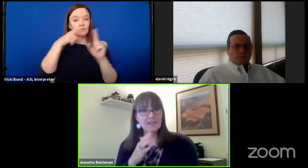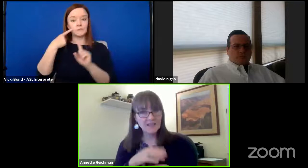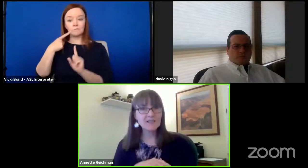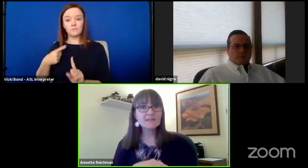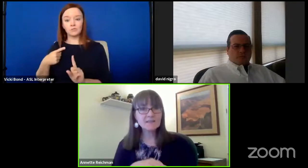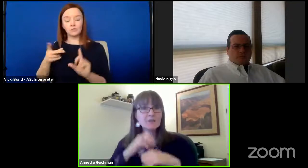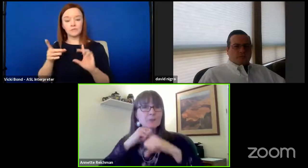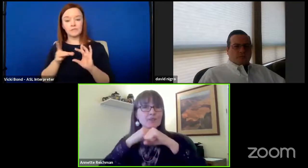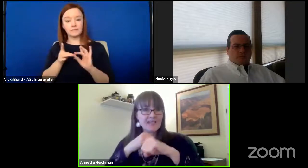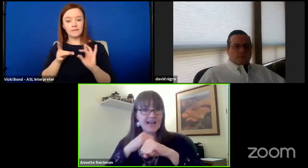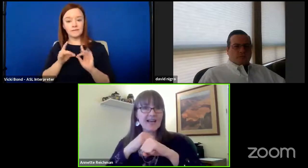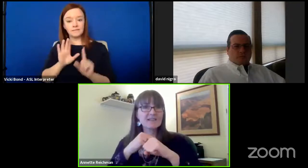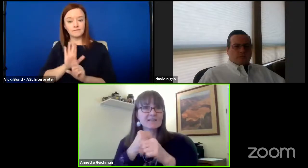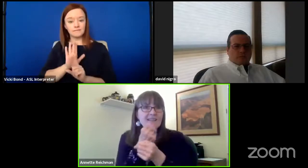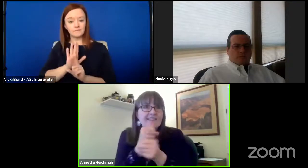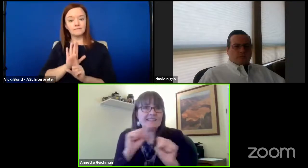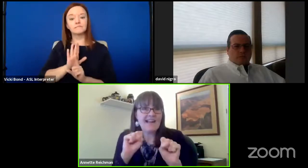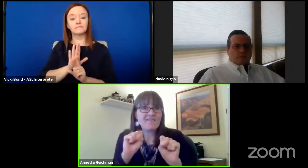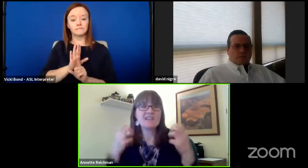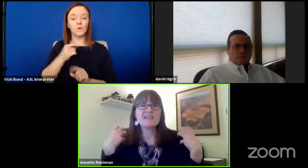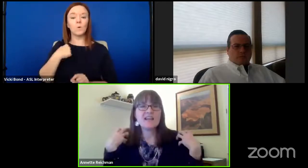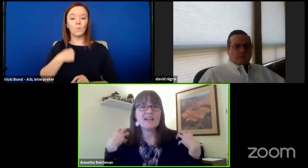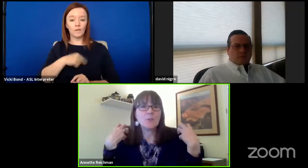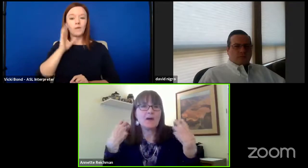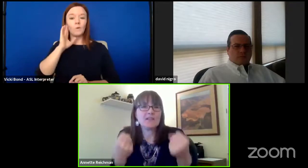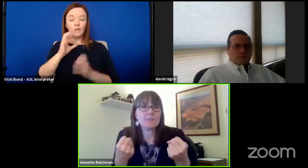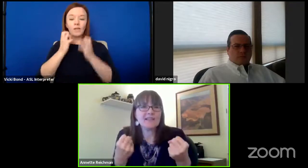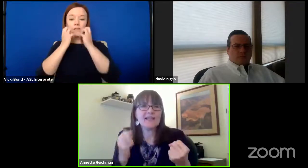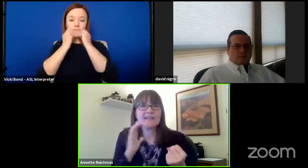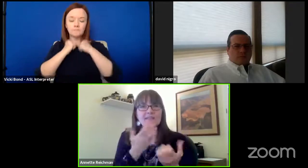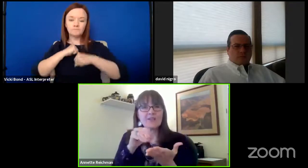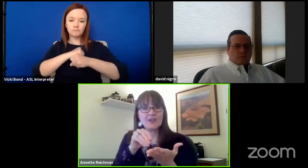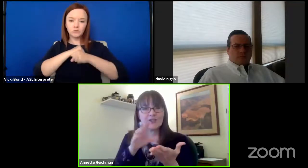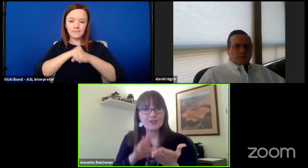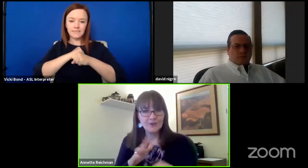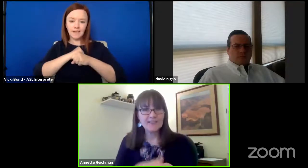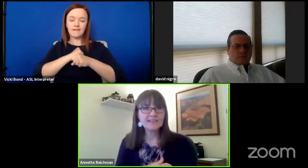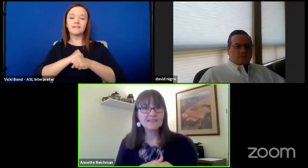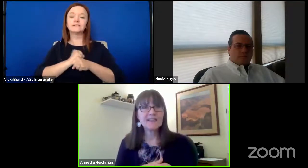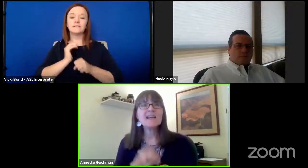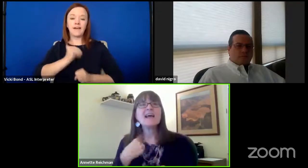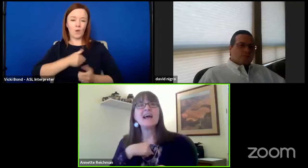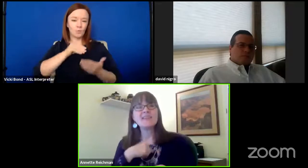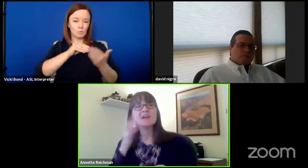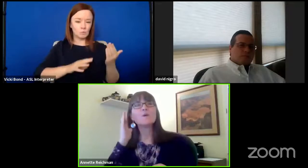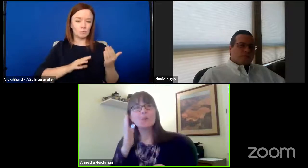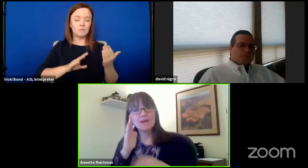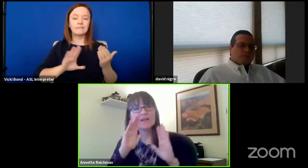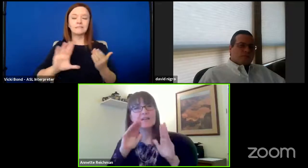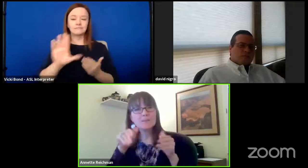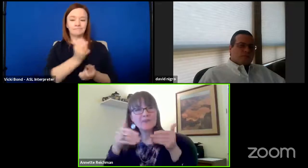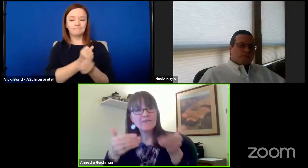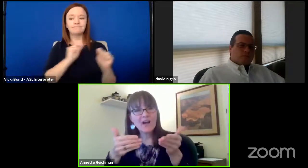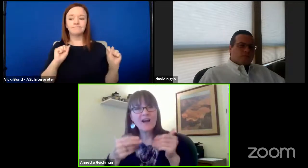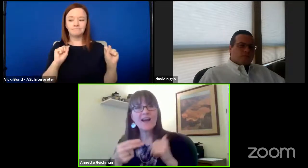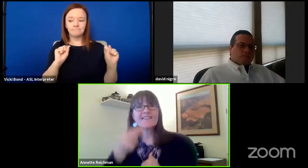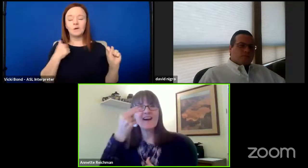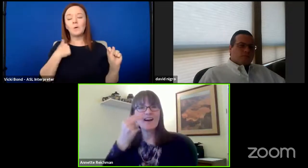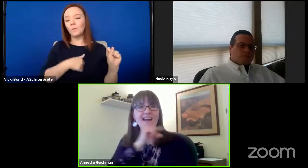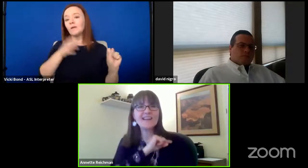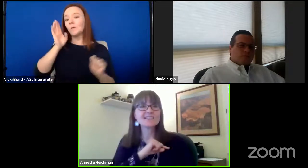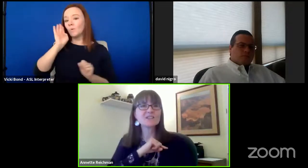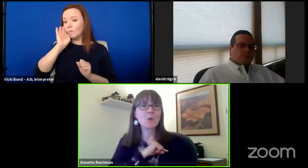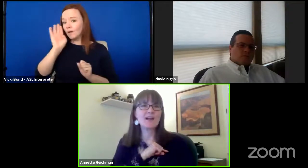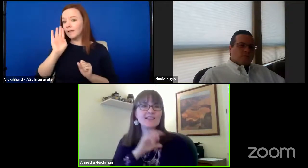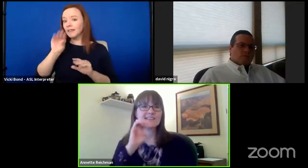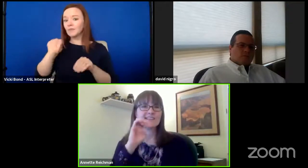we will protect the safety and well-being of our students, and that we will provide